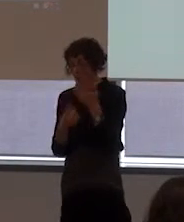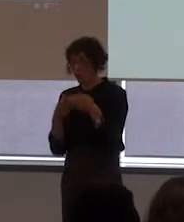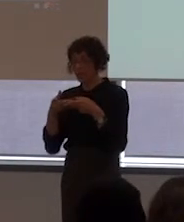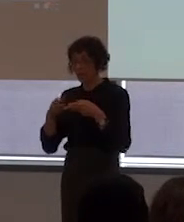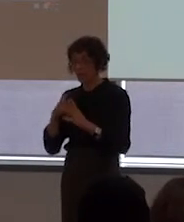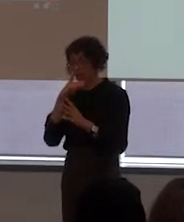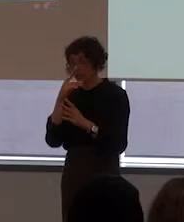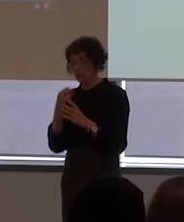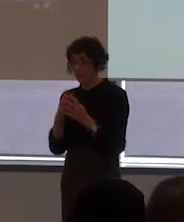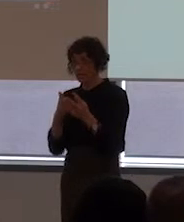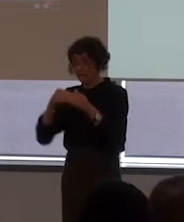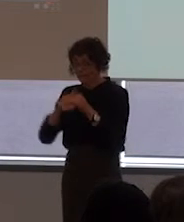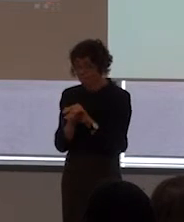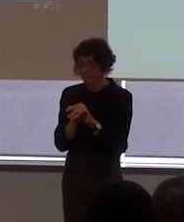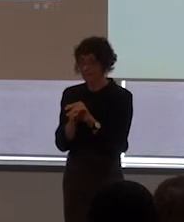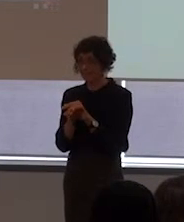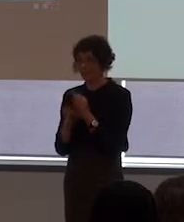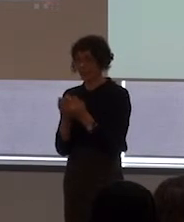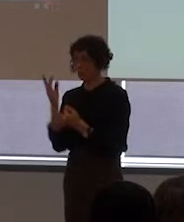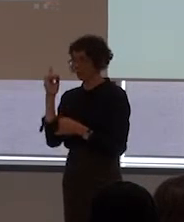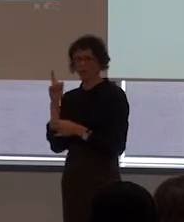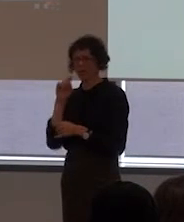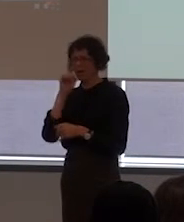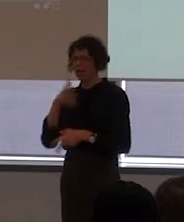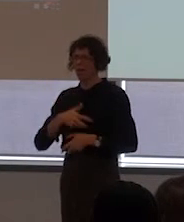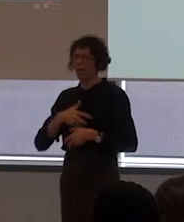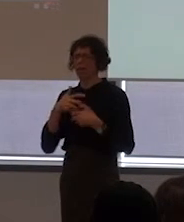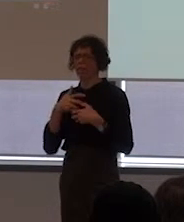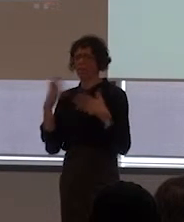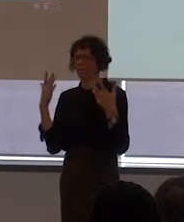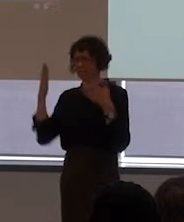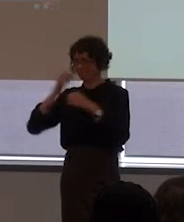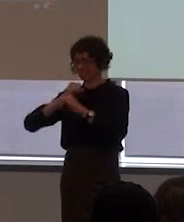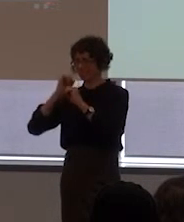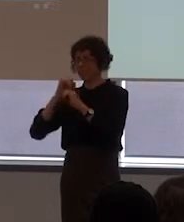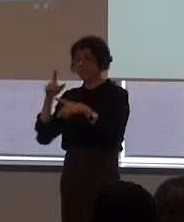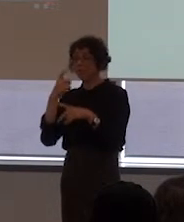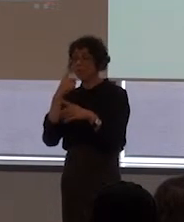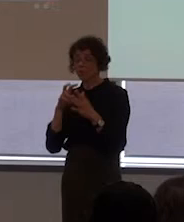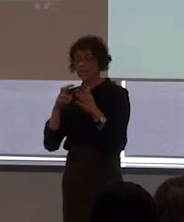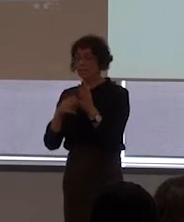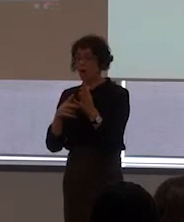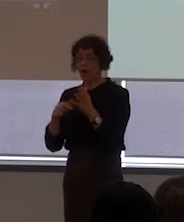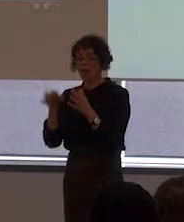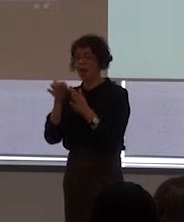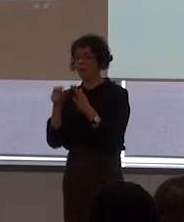past a CAPTCHA. How infuriating is that going to be? Signing up for email, Facebook,